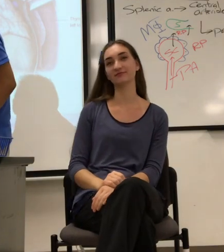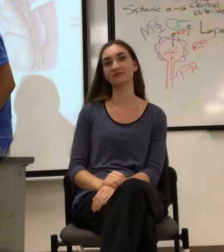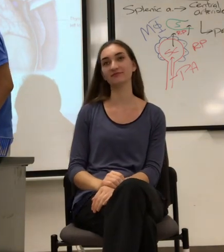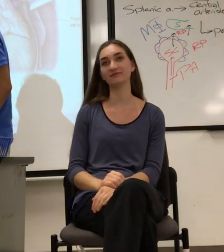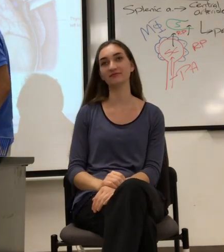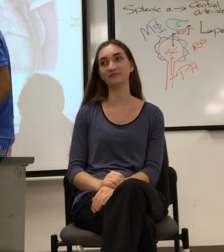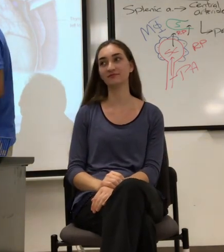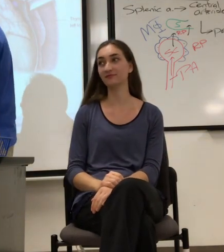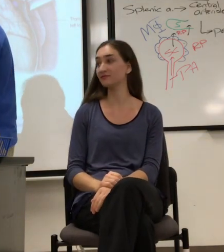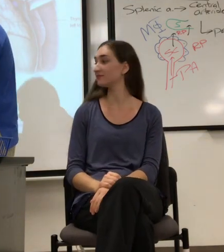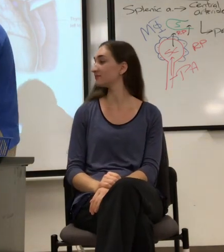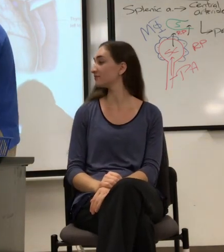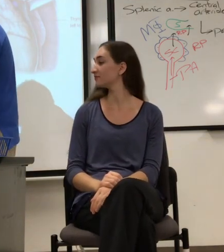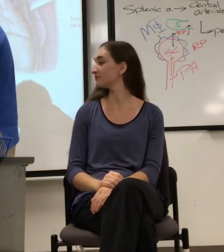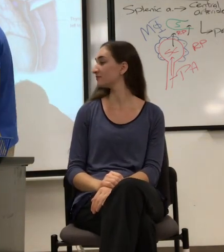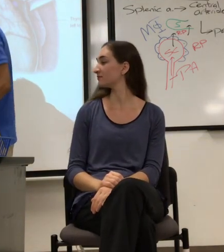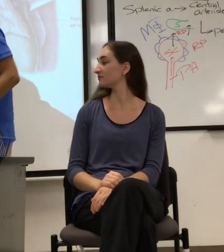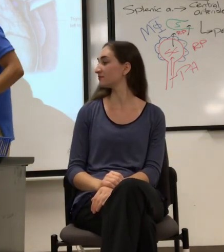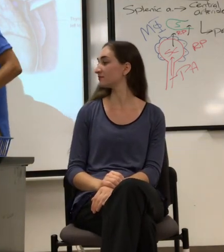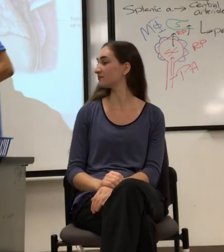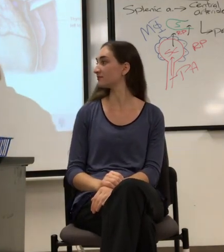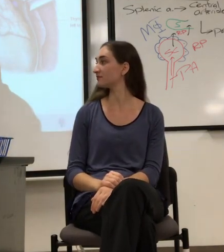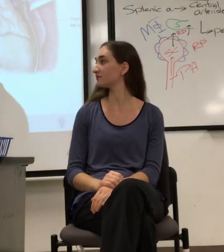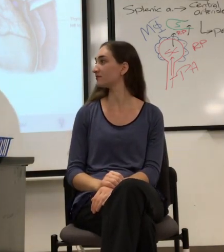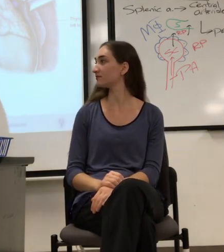Show you a picture here.